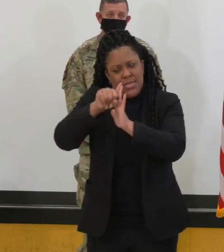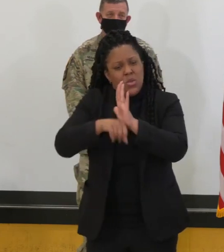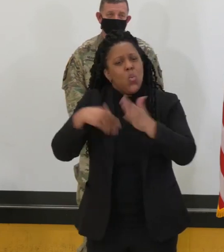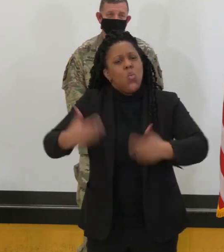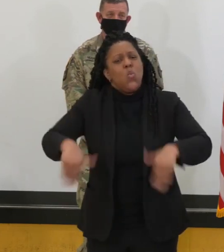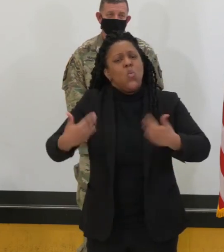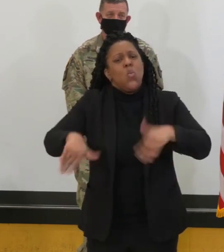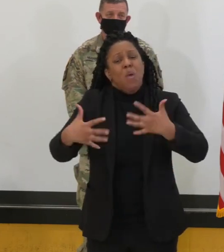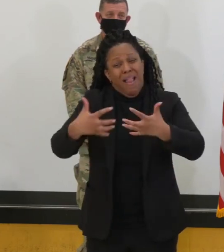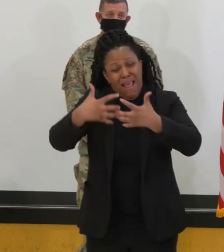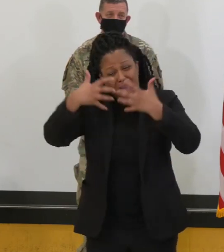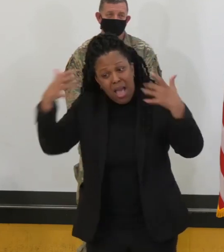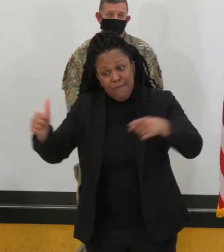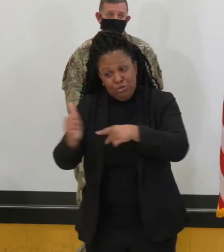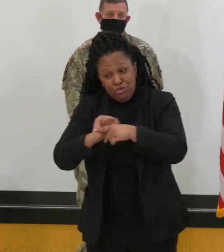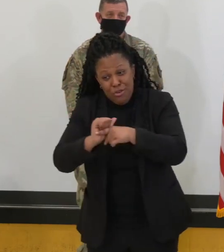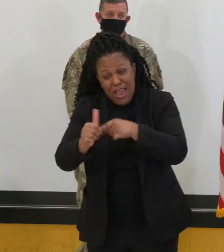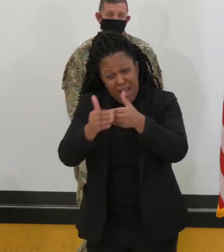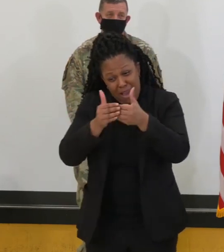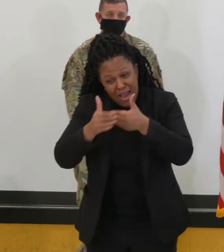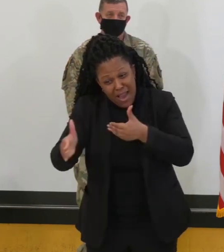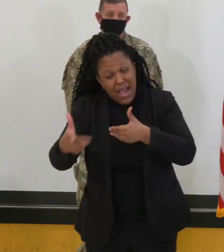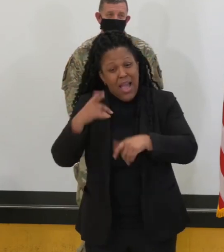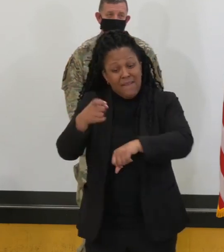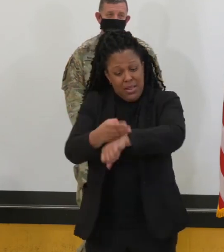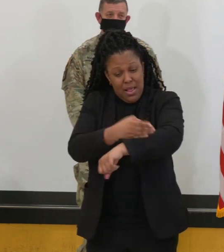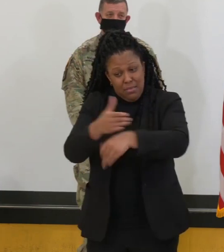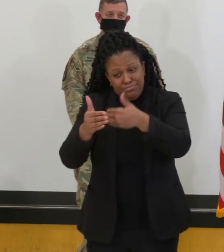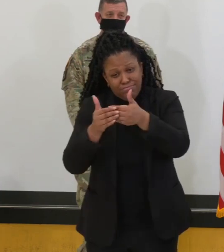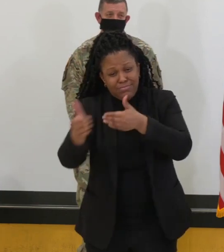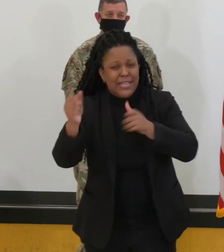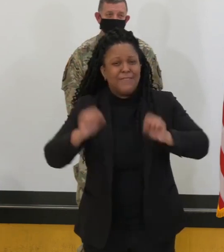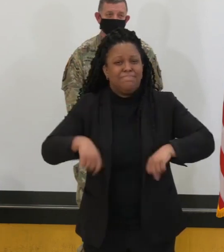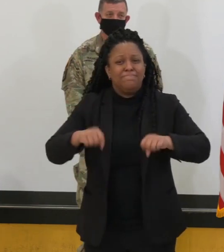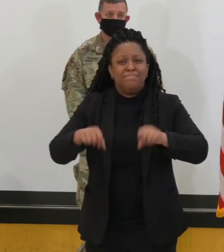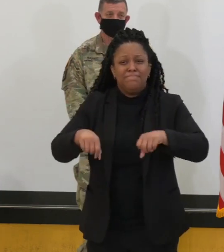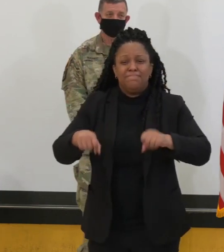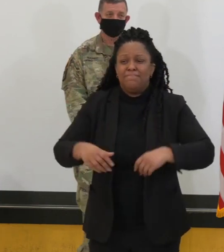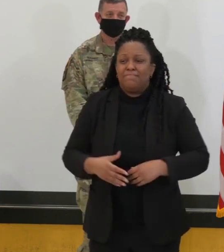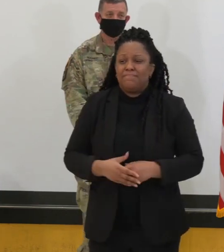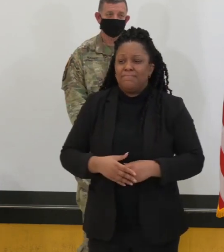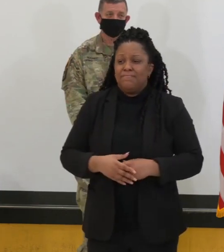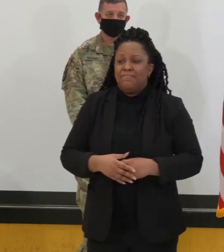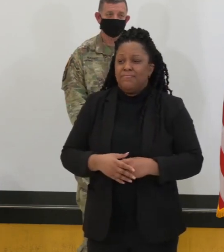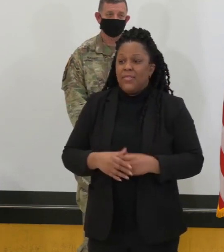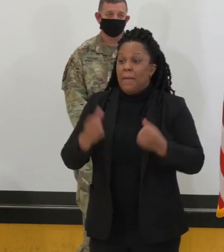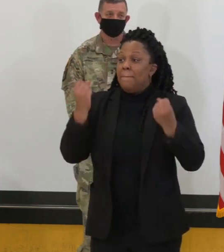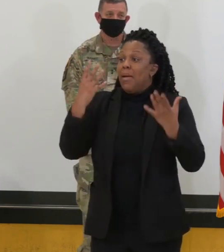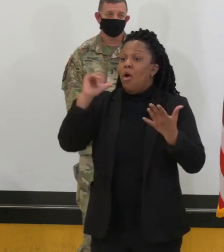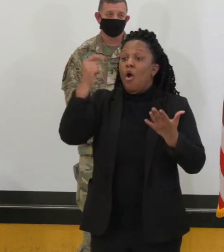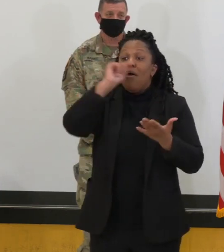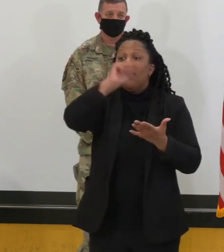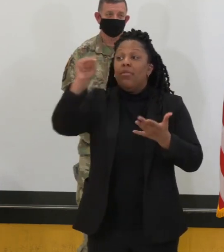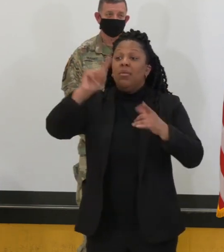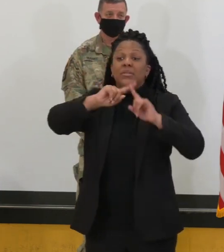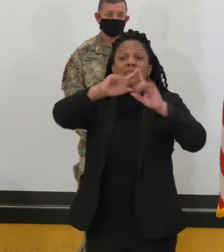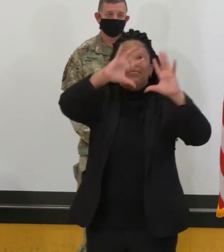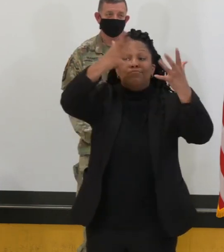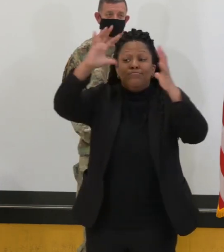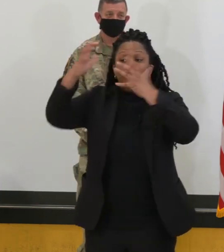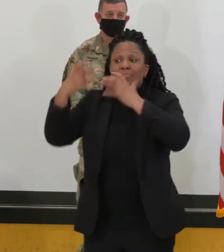working with the Chiefs of Police Association, the Sheriff's Association, who have asked for additional training to make sure that officers are well